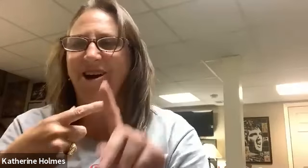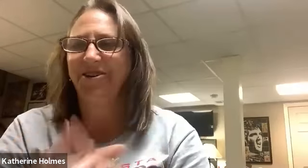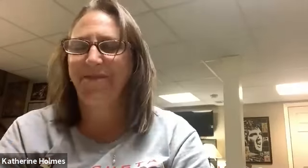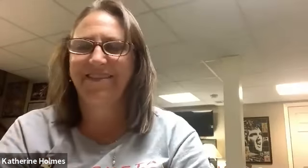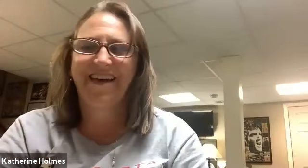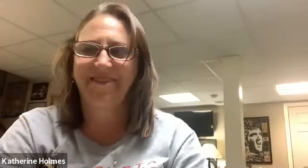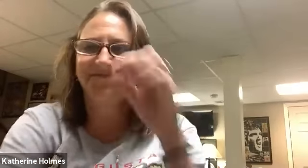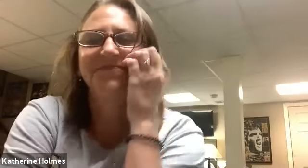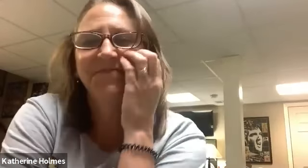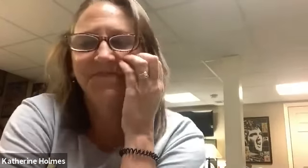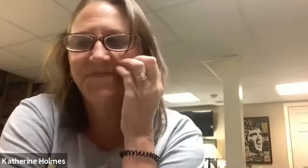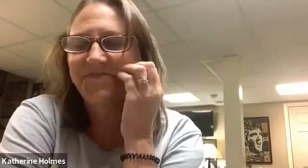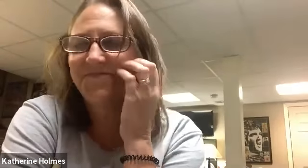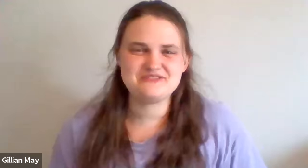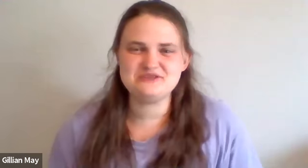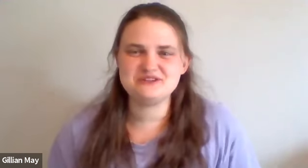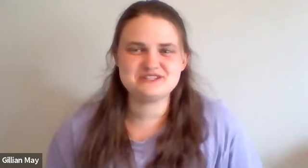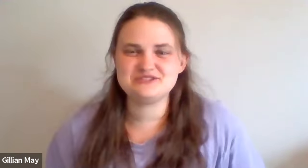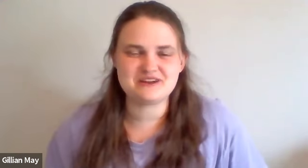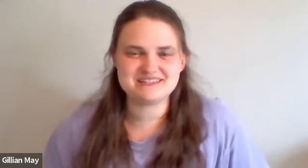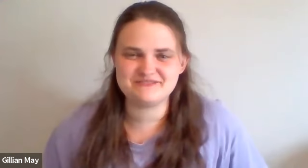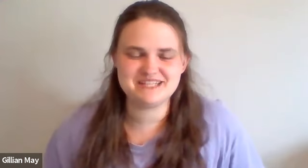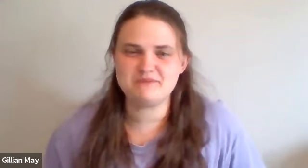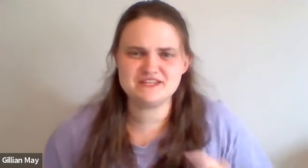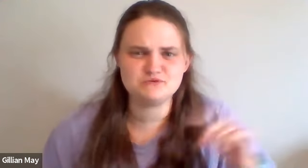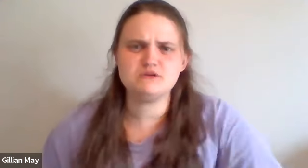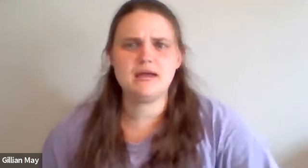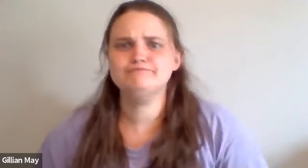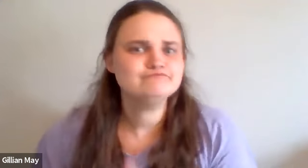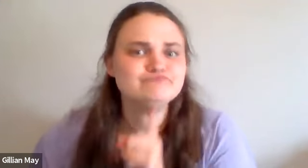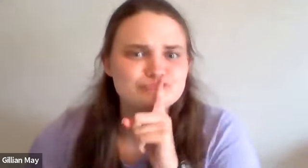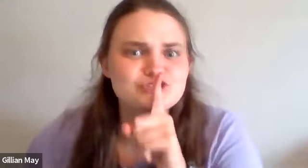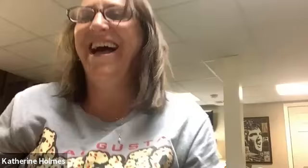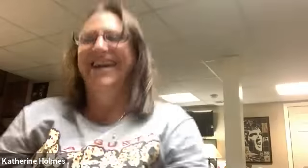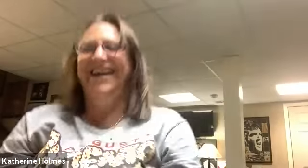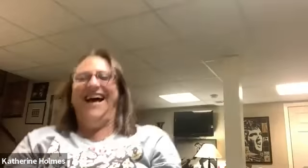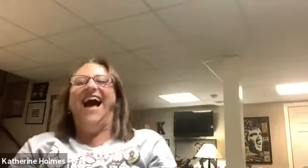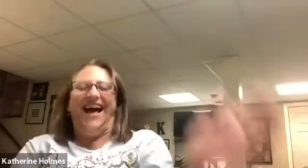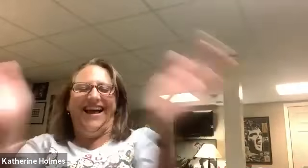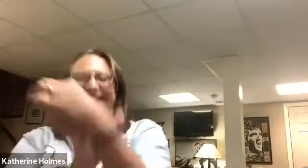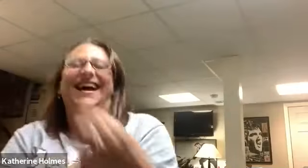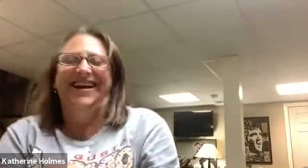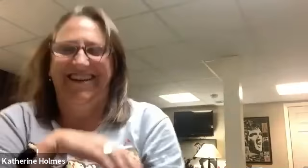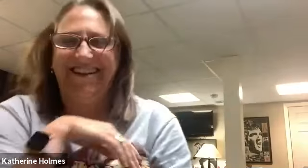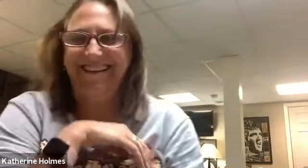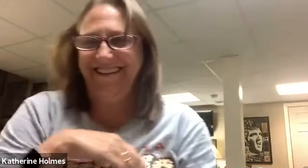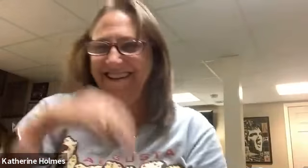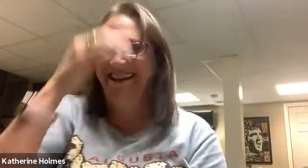talking about that. I'm so proud, Miss Catherine. You look so stressed every time, but this one you were like, true. You were so ready, and I was like,